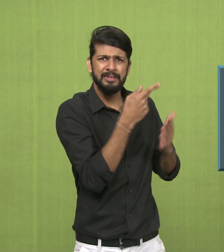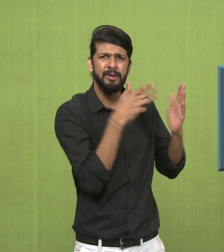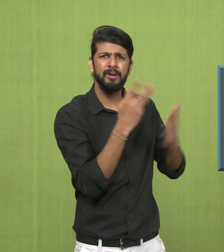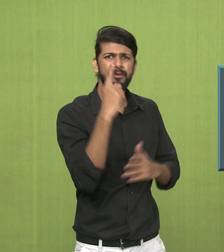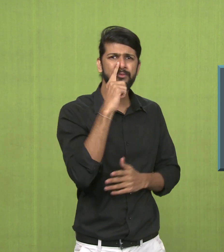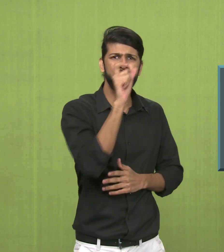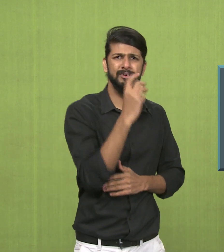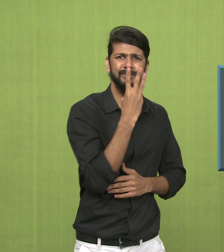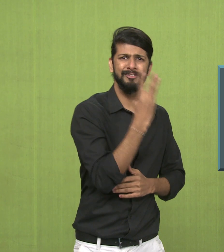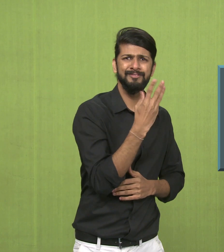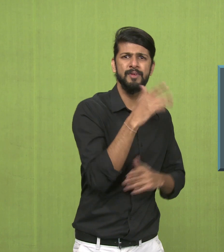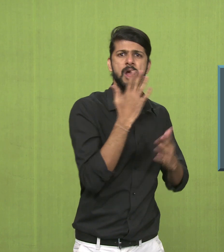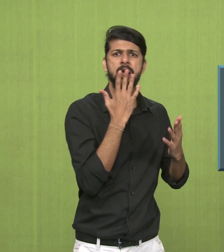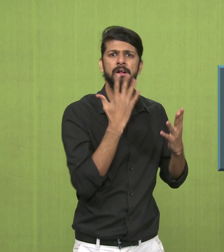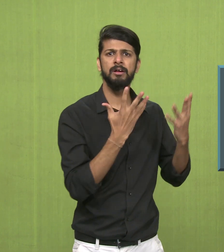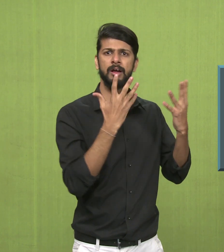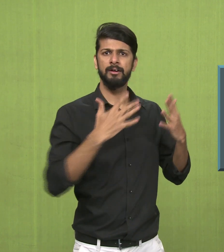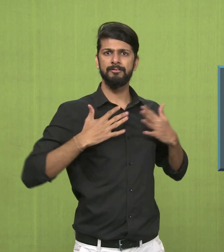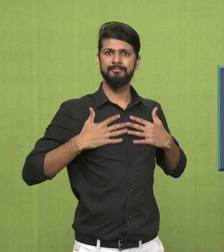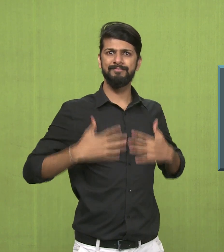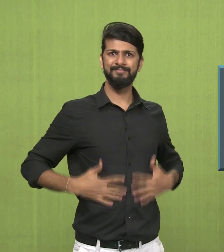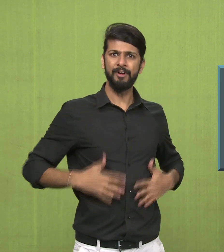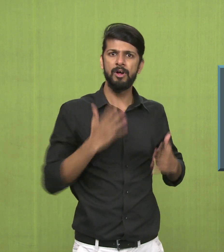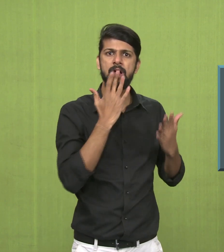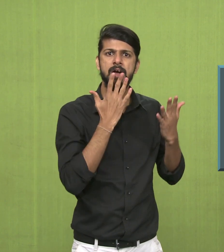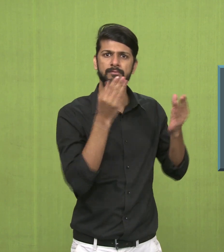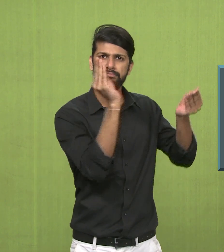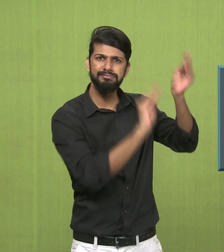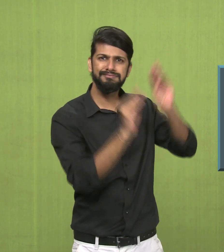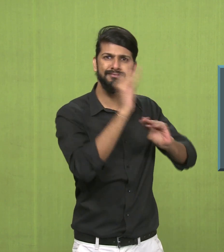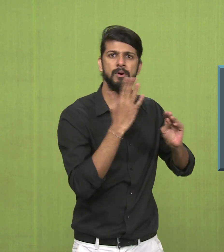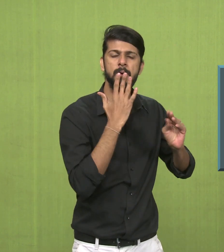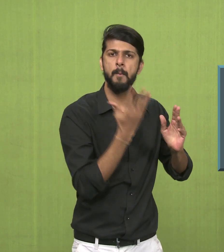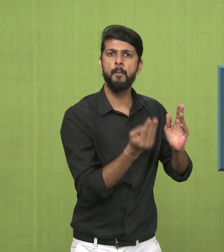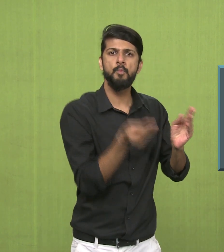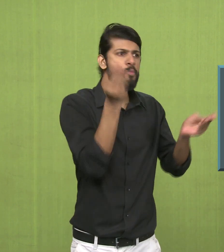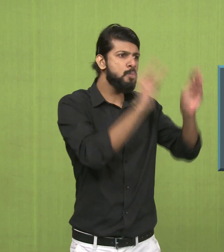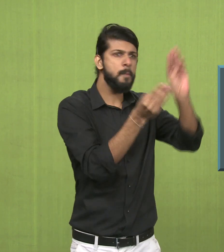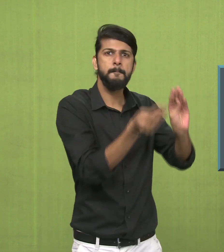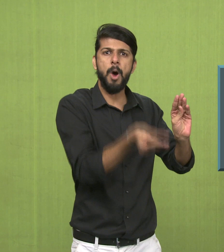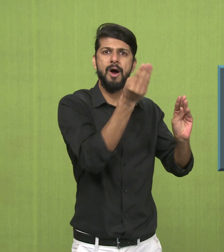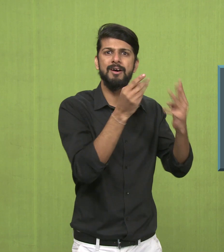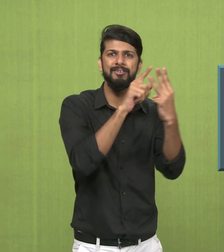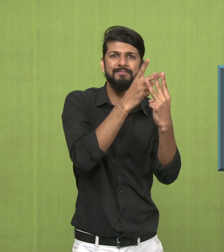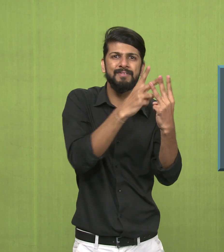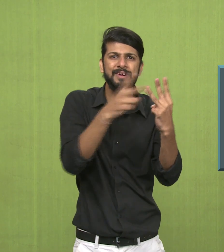This painting shows three girls colorfully dressed,